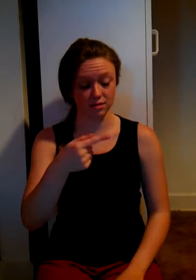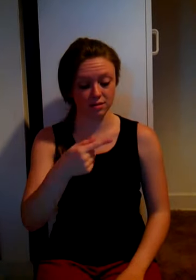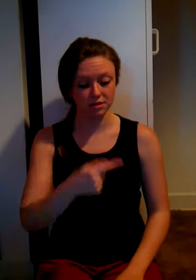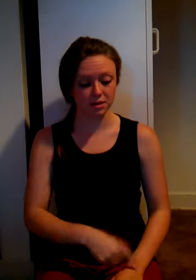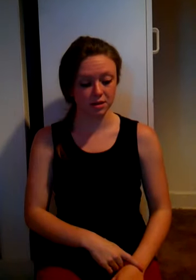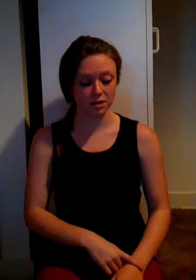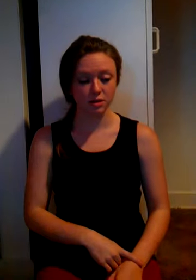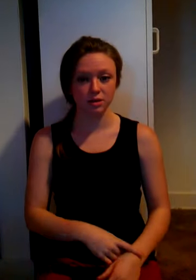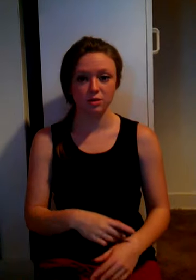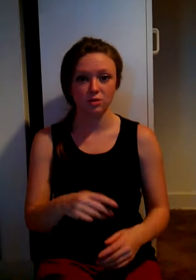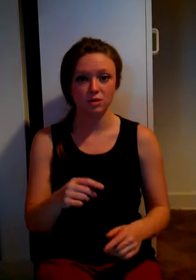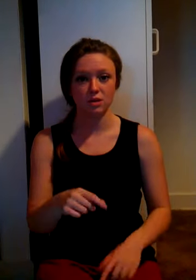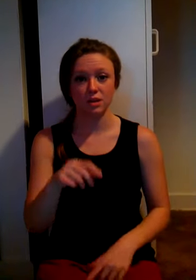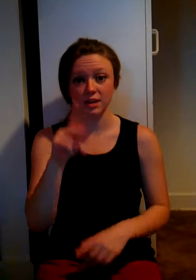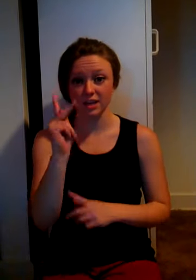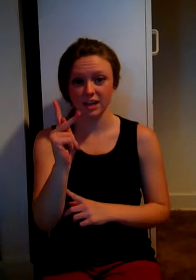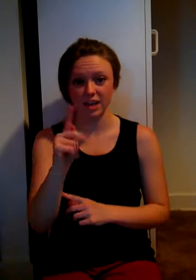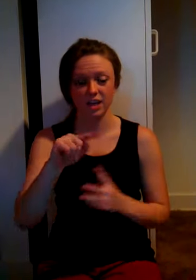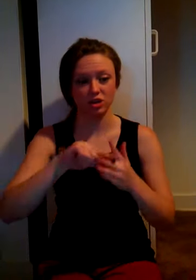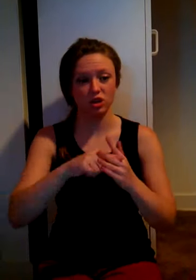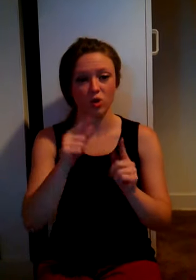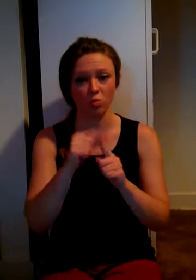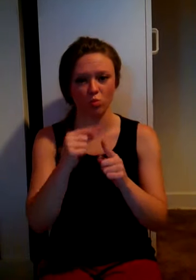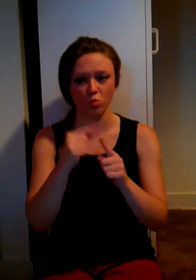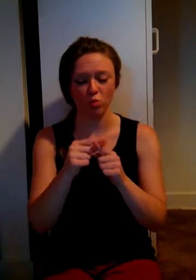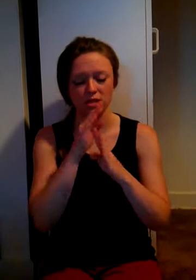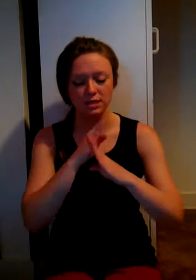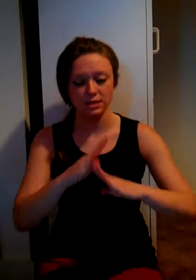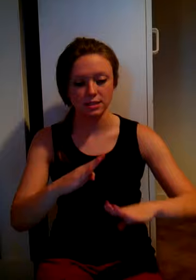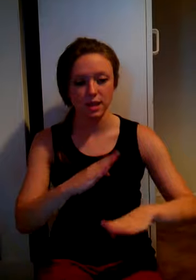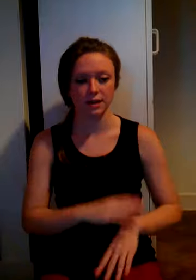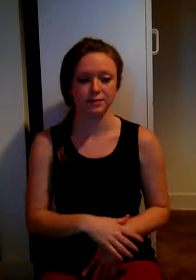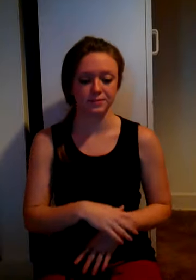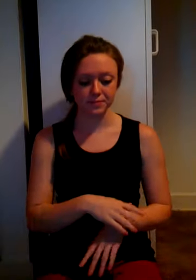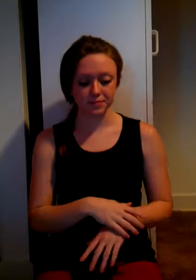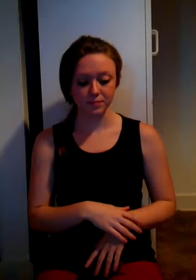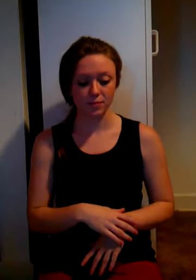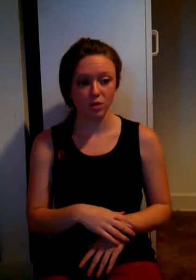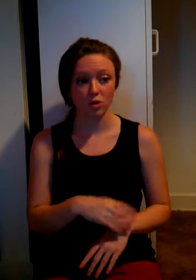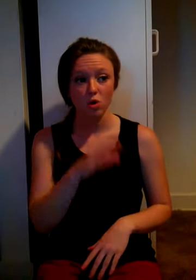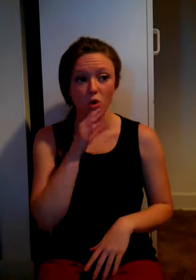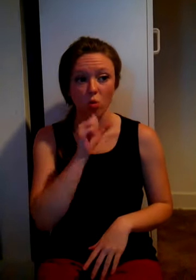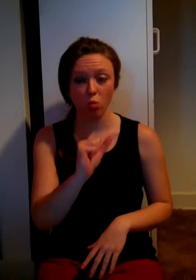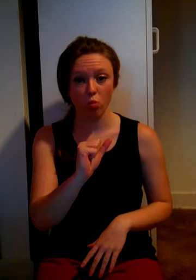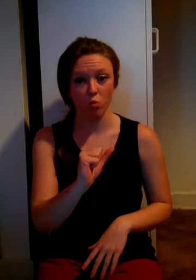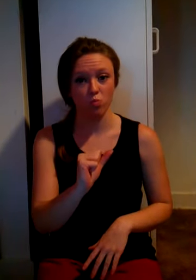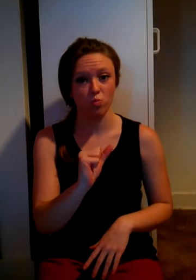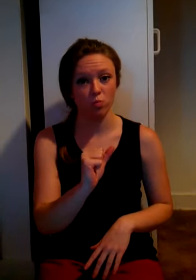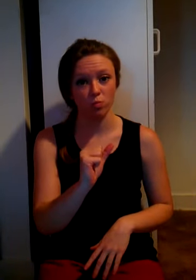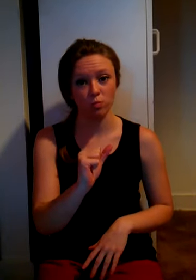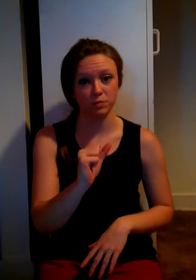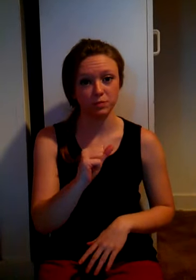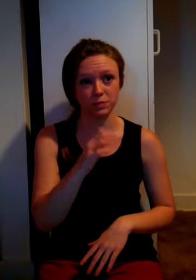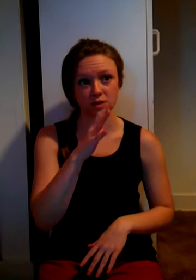are silent, and this is one of those words, okay? The woman in the story is going to be knitting with some needles, some big needles